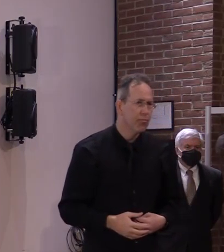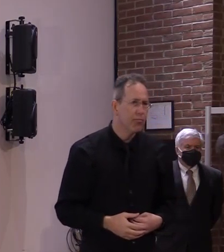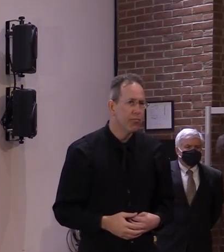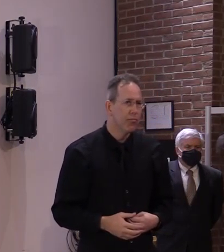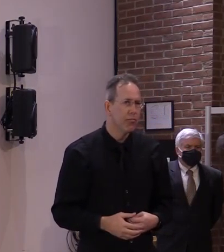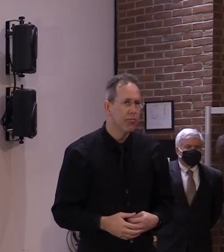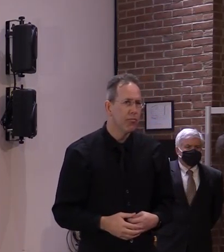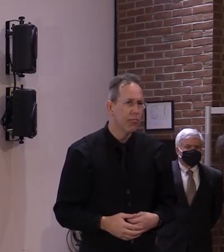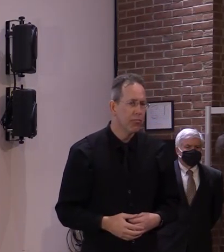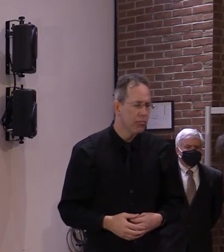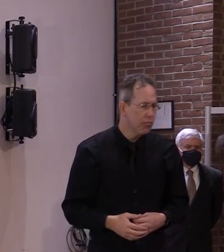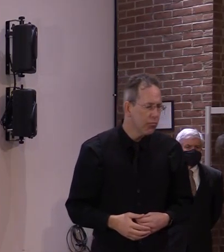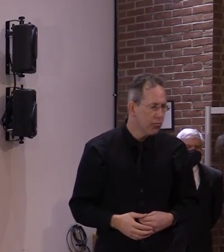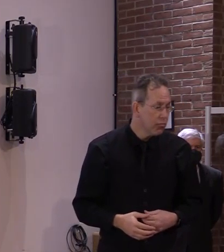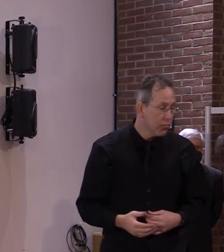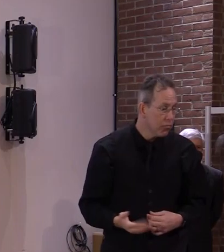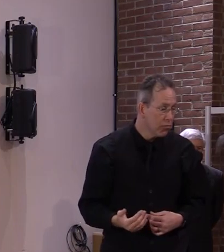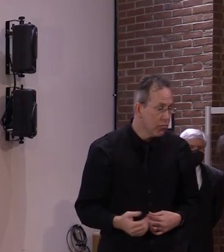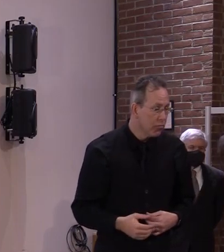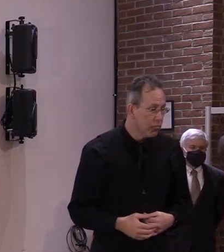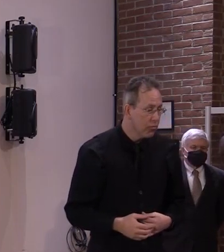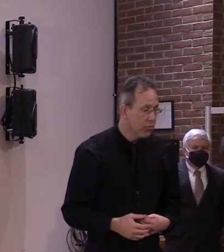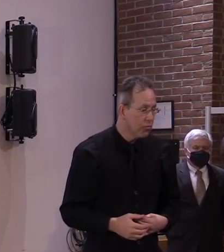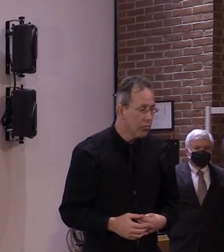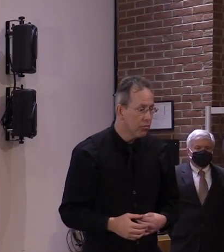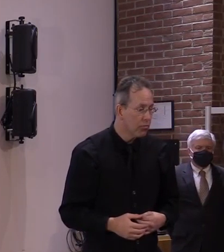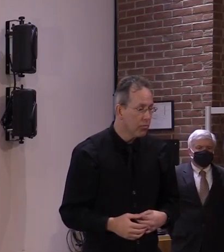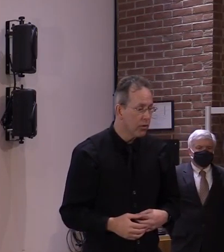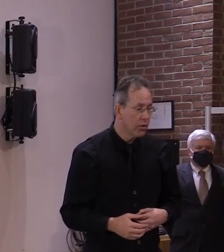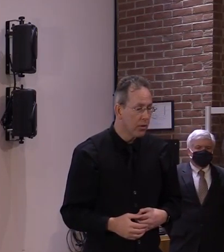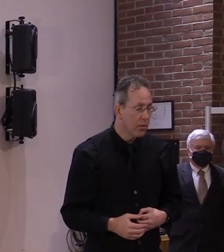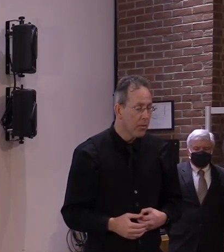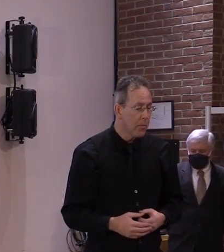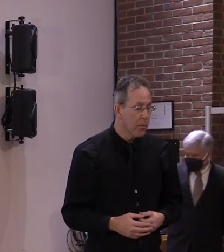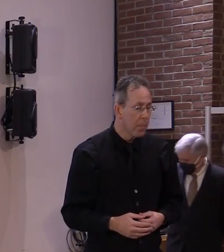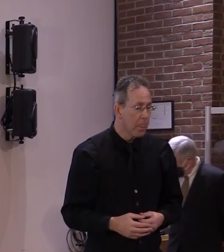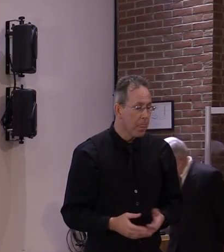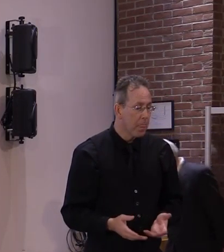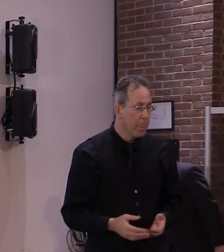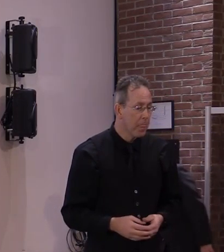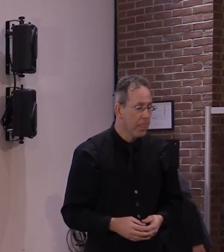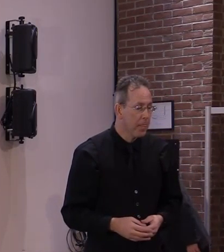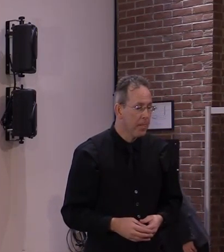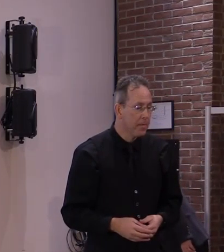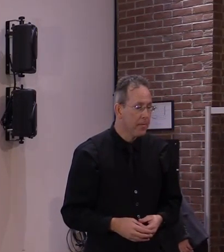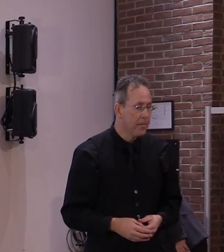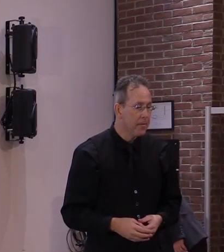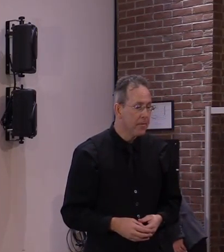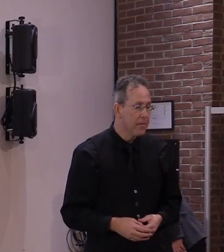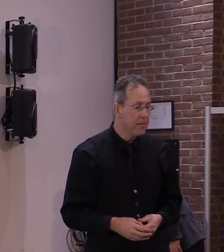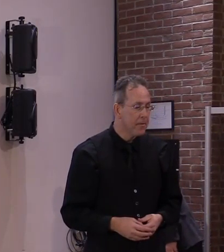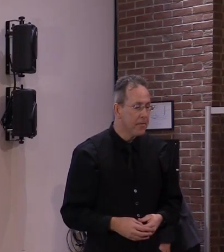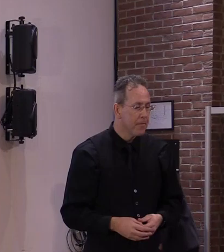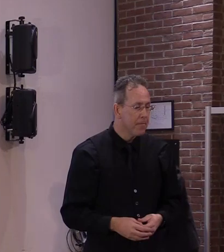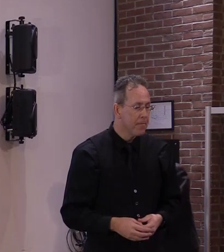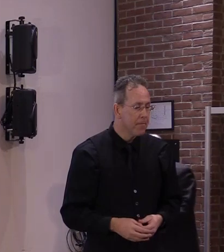Steve? I'm all set for right now. Maybe come back later. All right, moving to the phone to Stuart, NBC